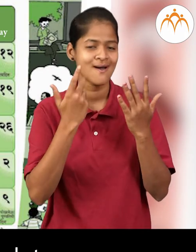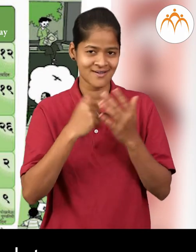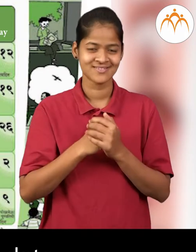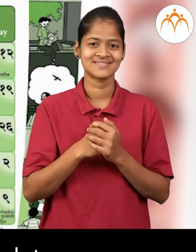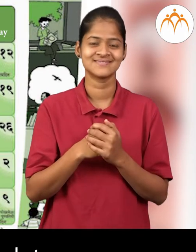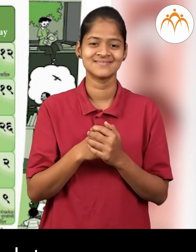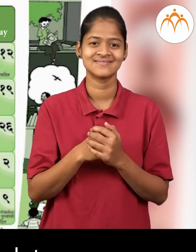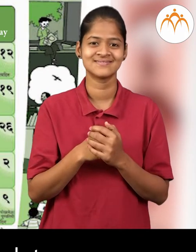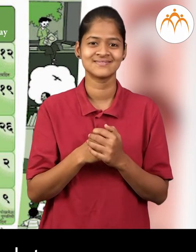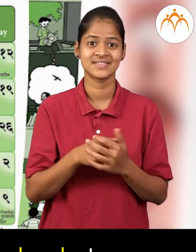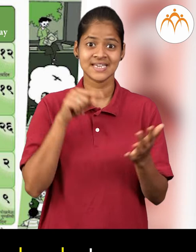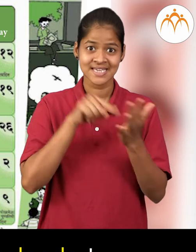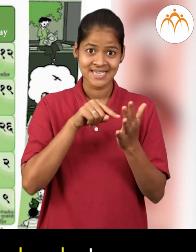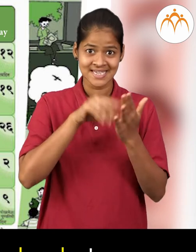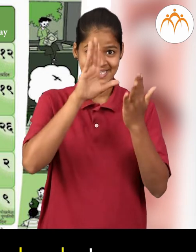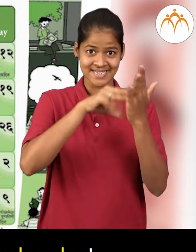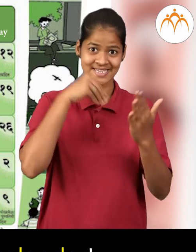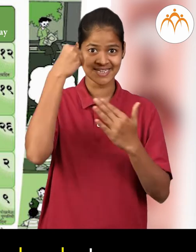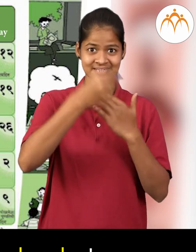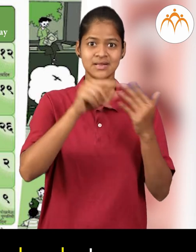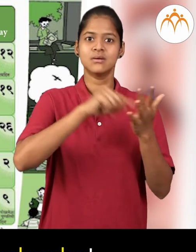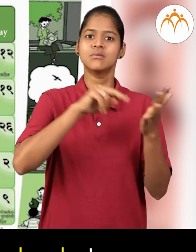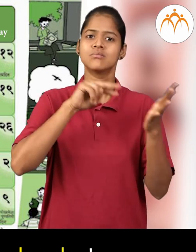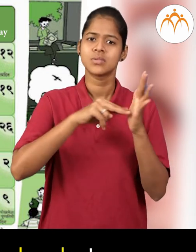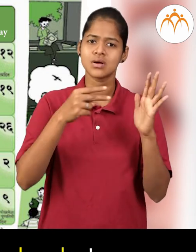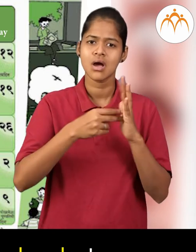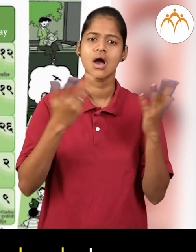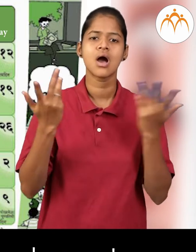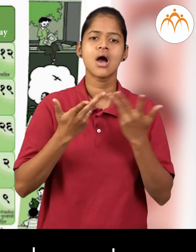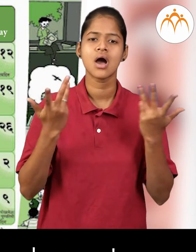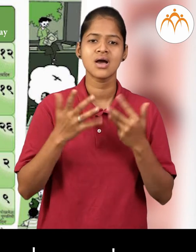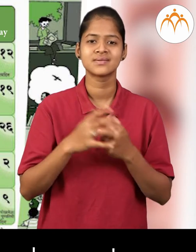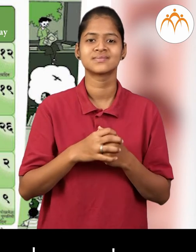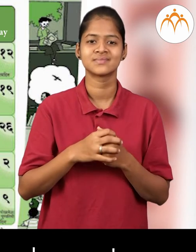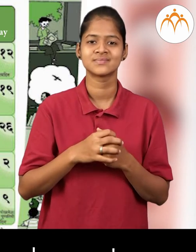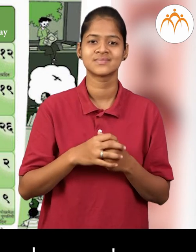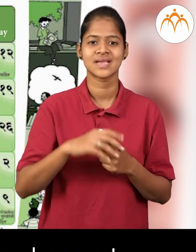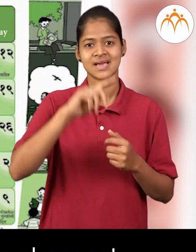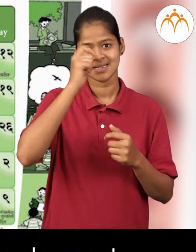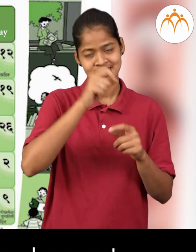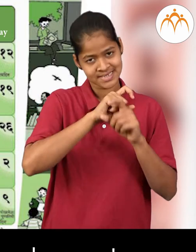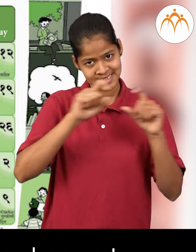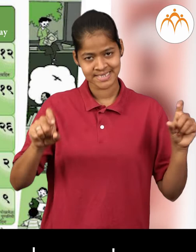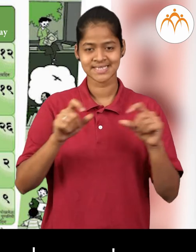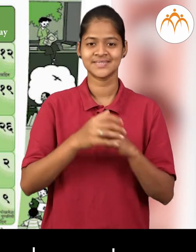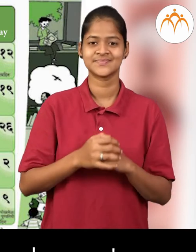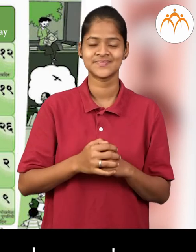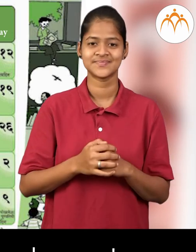the date. Look, look at the calendar. This calendar means almanac.